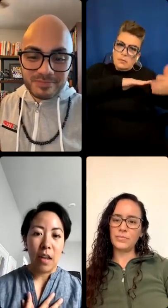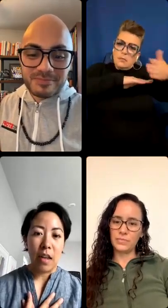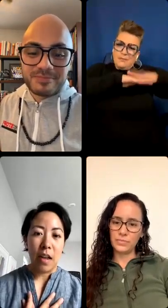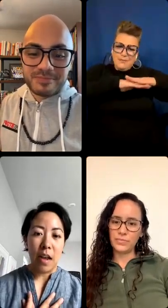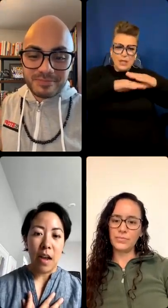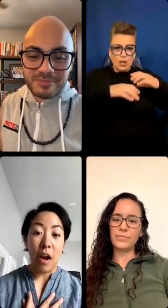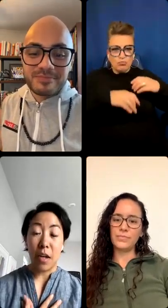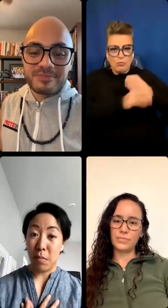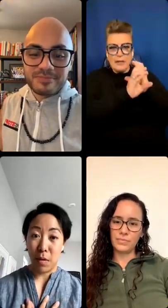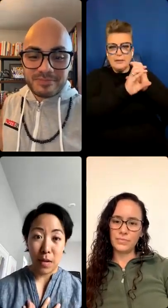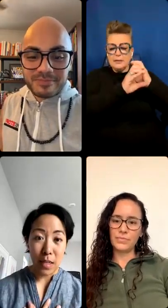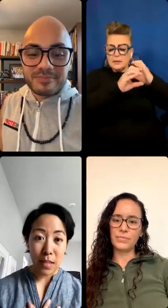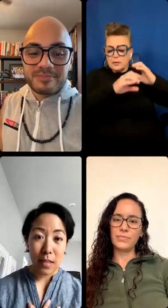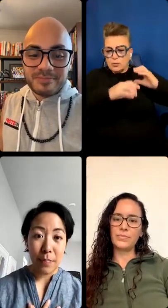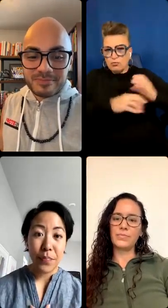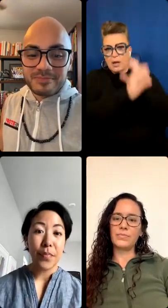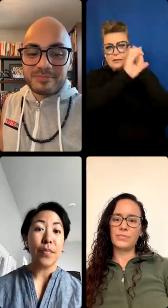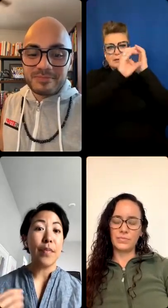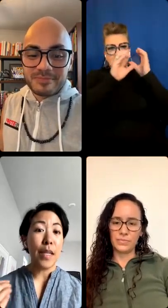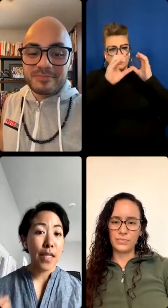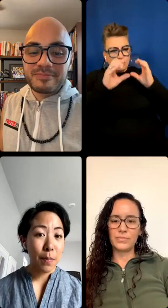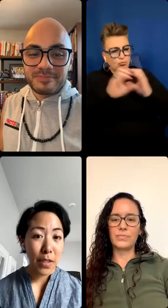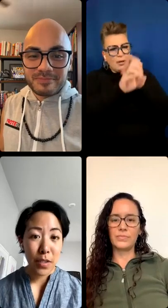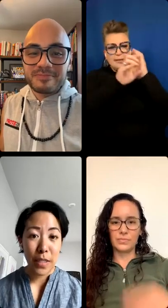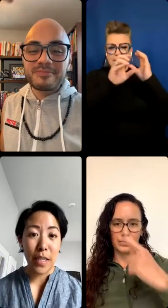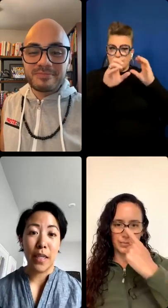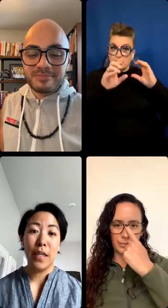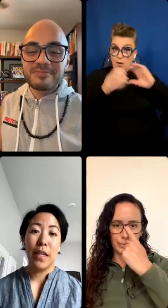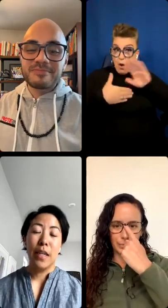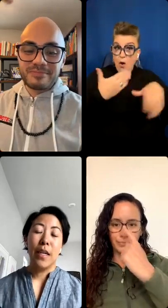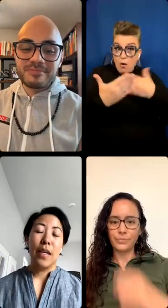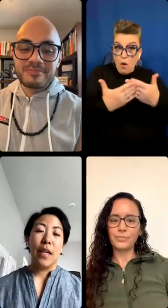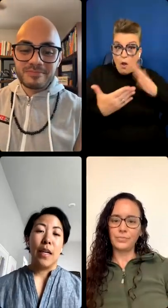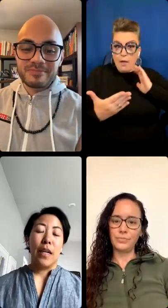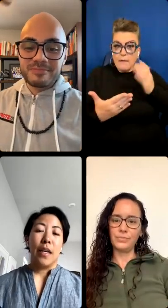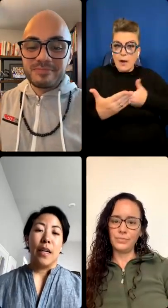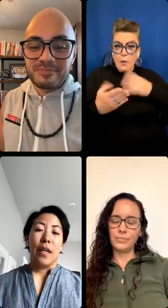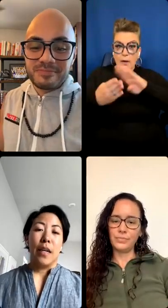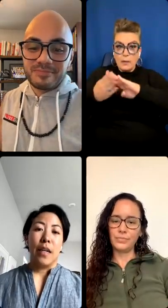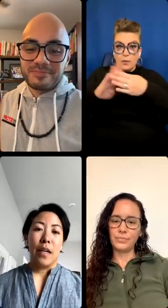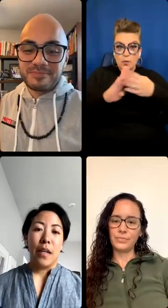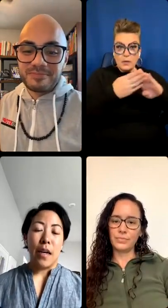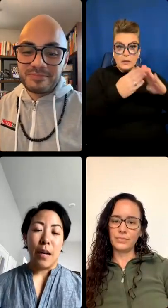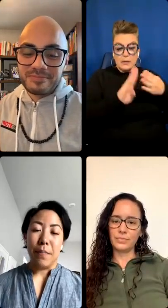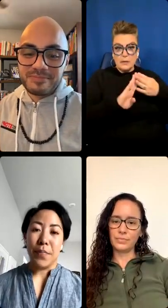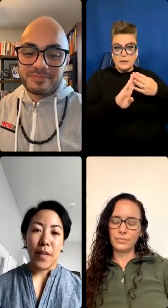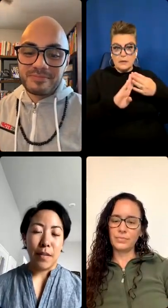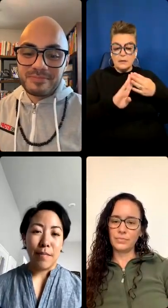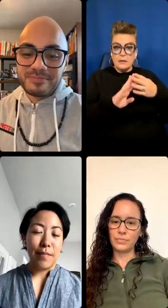on our communities, especially